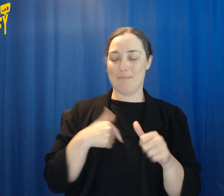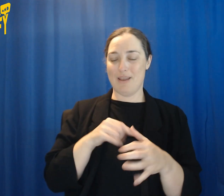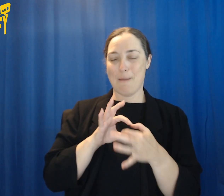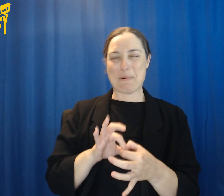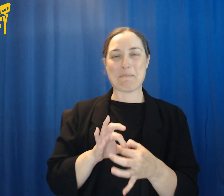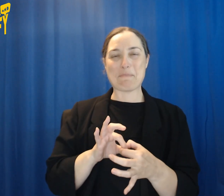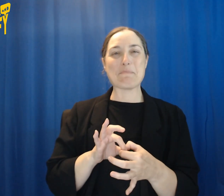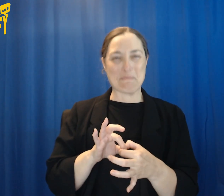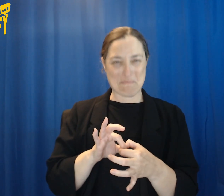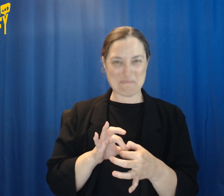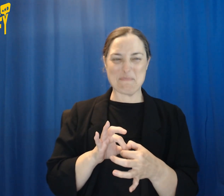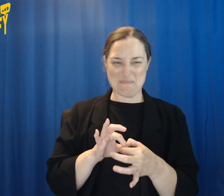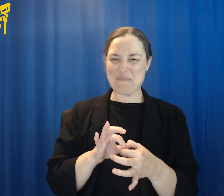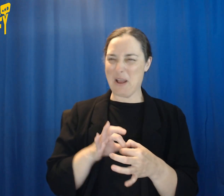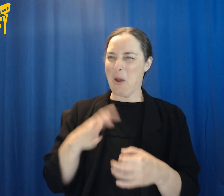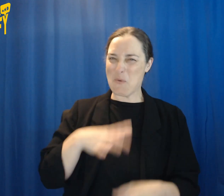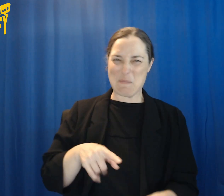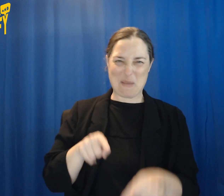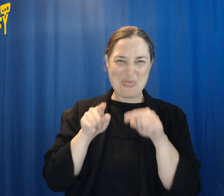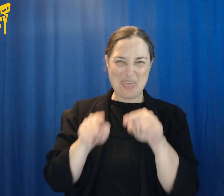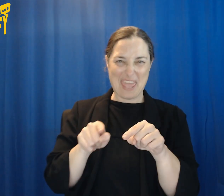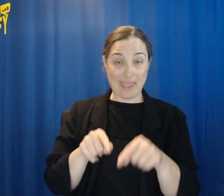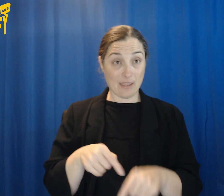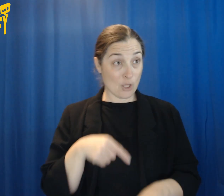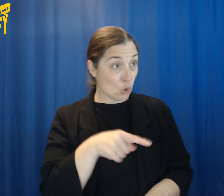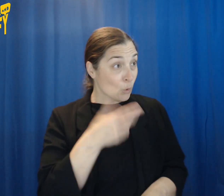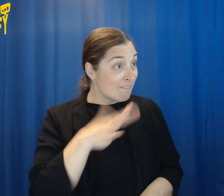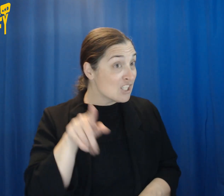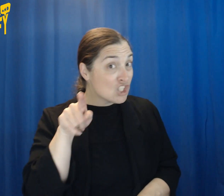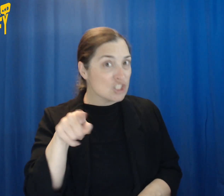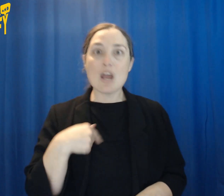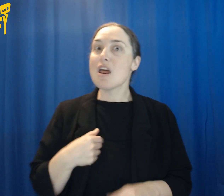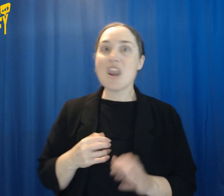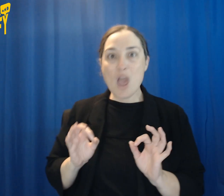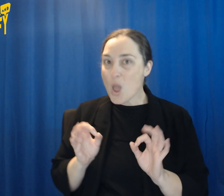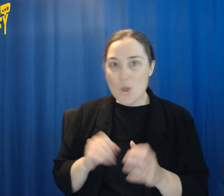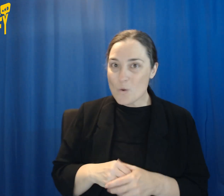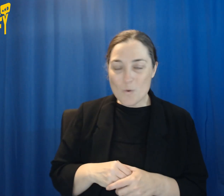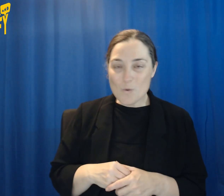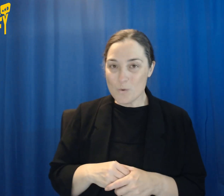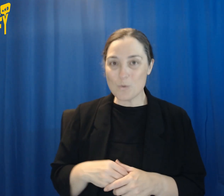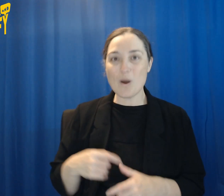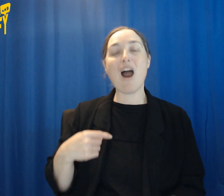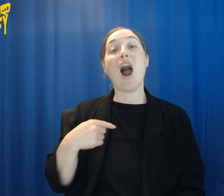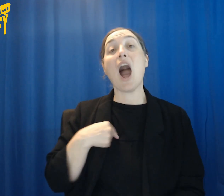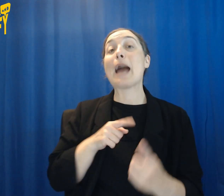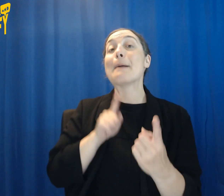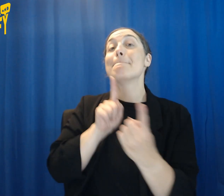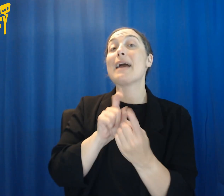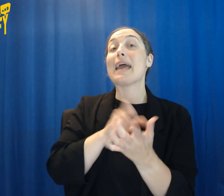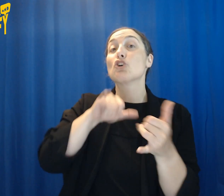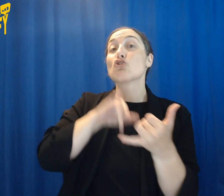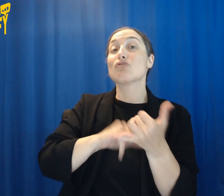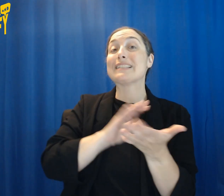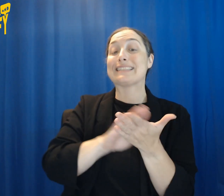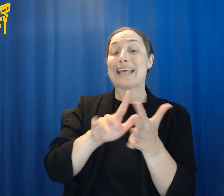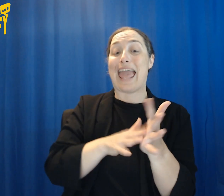deep desire to be there. Were you ever there, Nick? No, I wasn't, but I did meet Chris Hemsworth there at